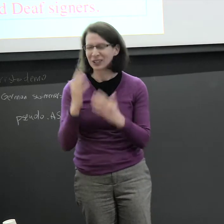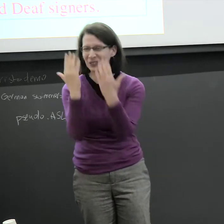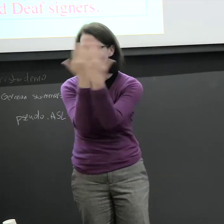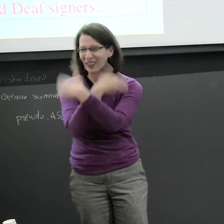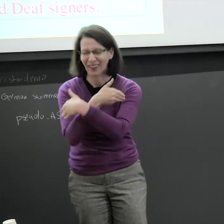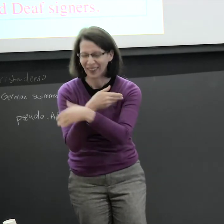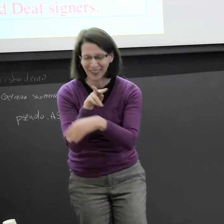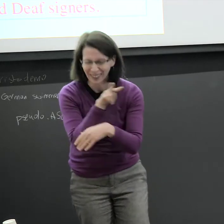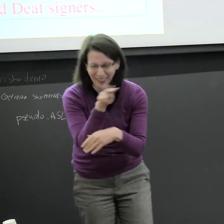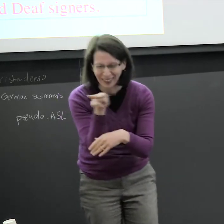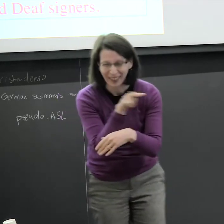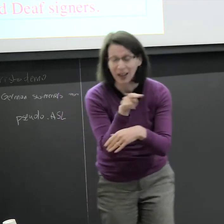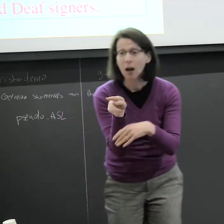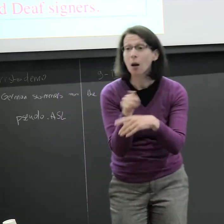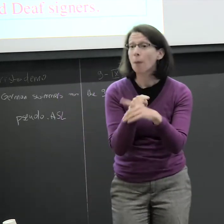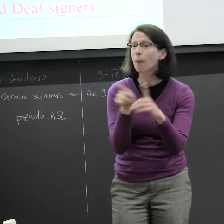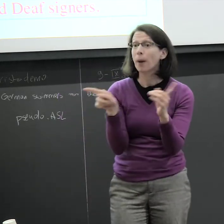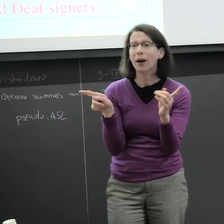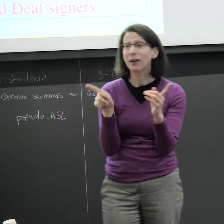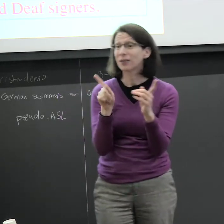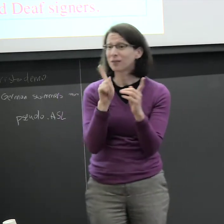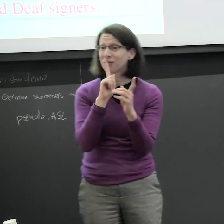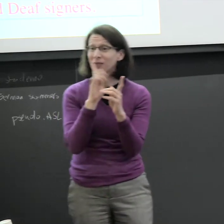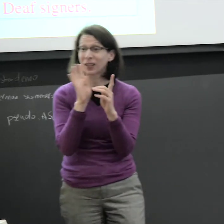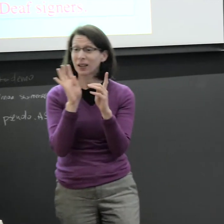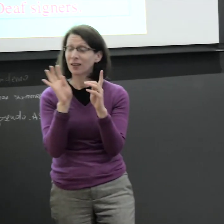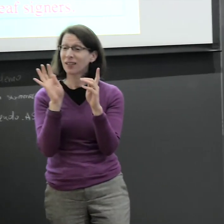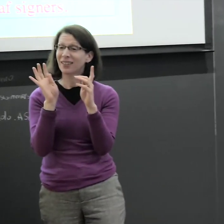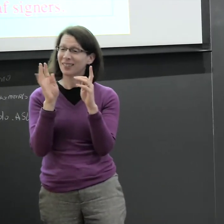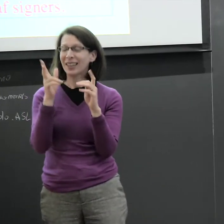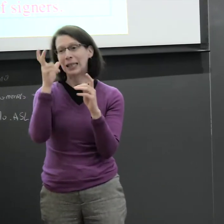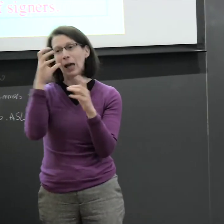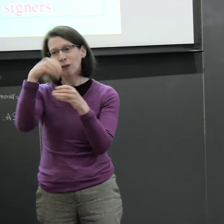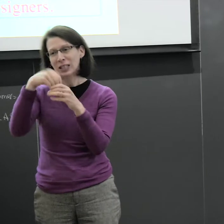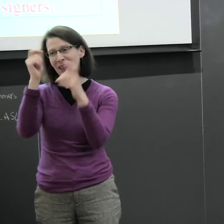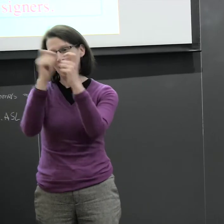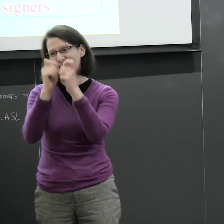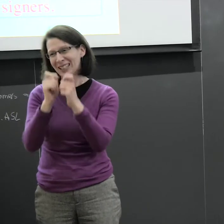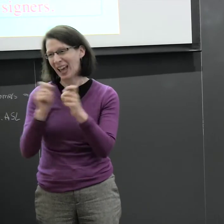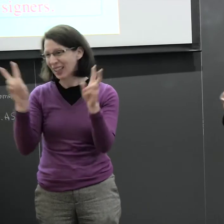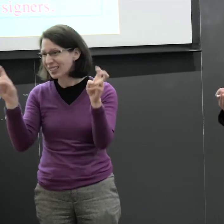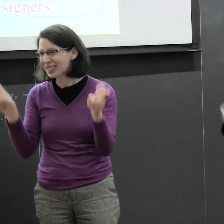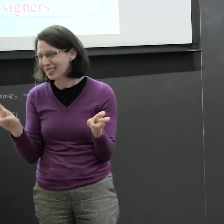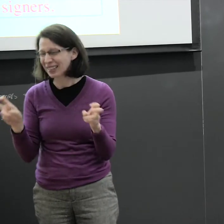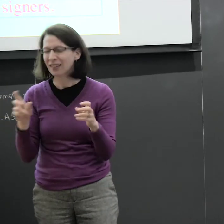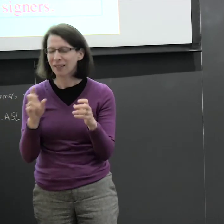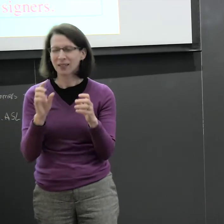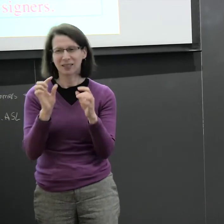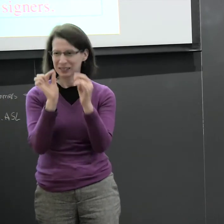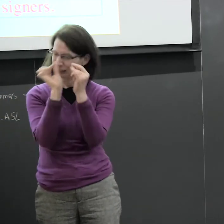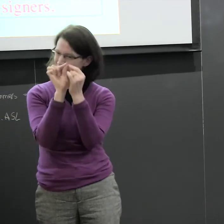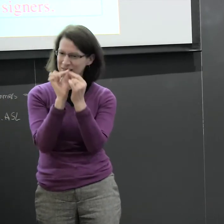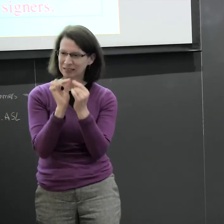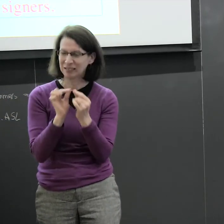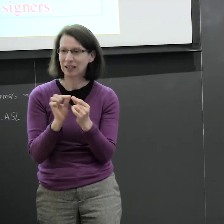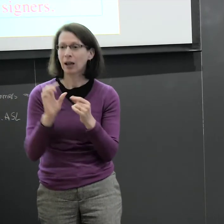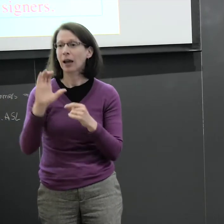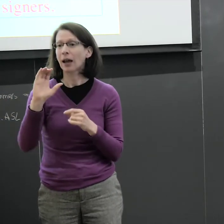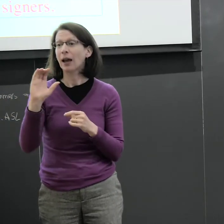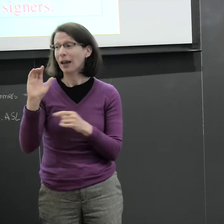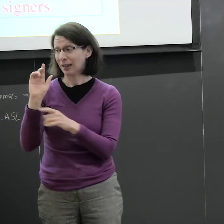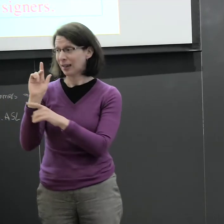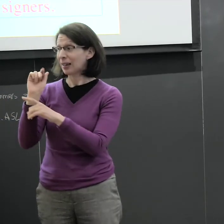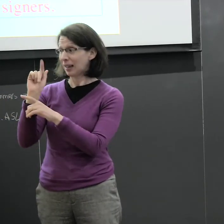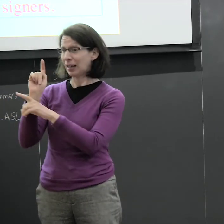But the devil is in the details. Okay? And so other researchers, notably Catherine Davidson